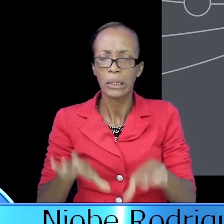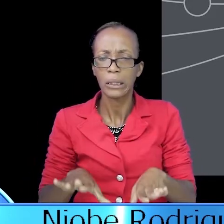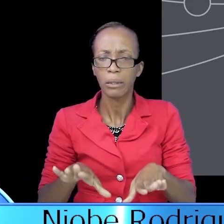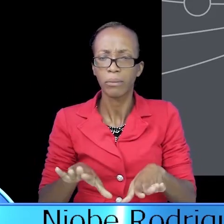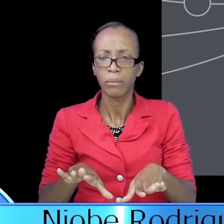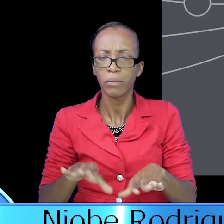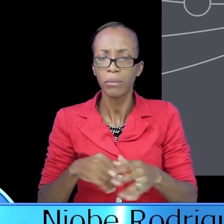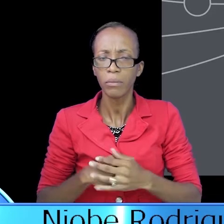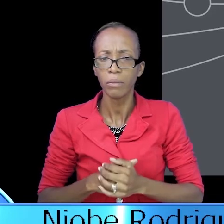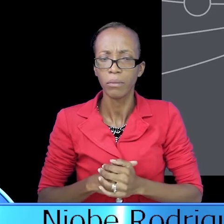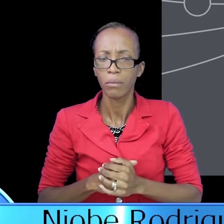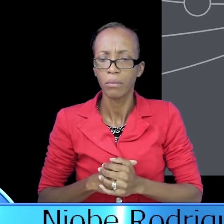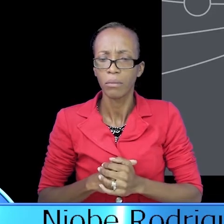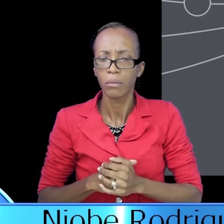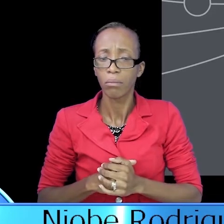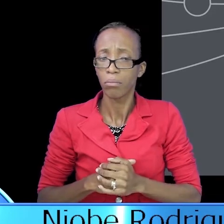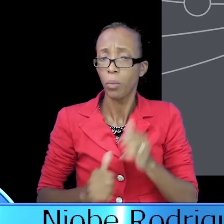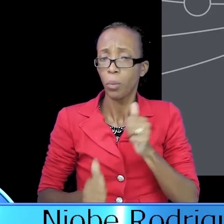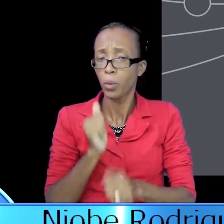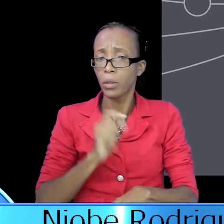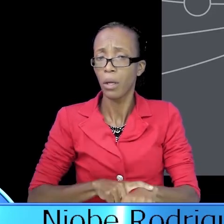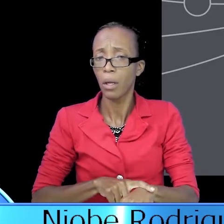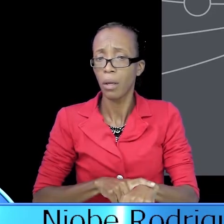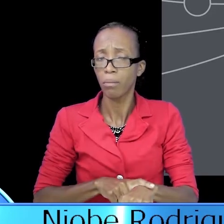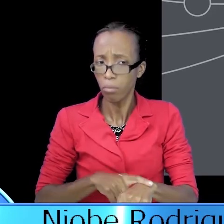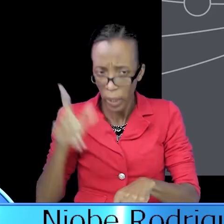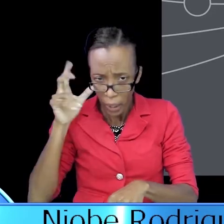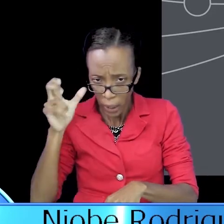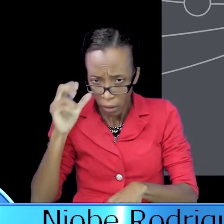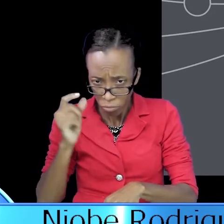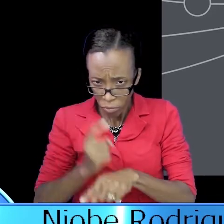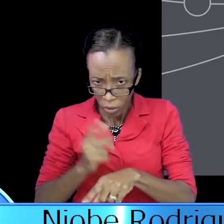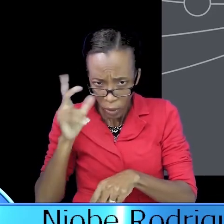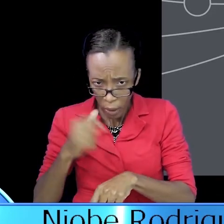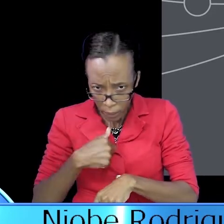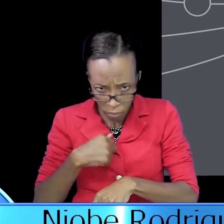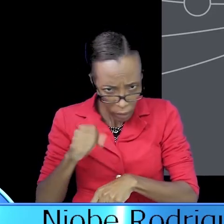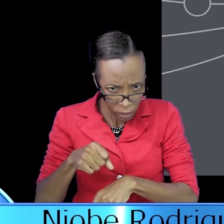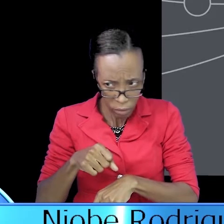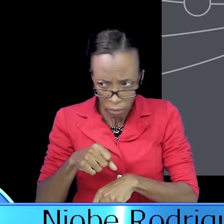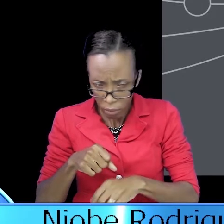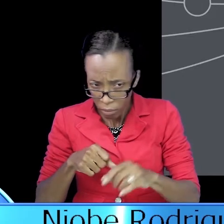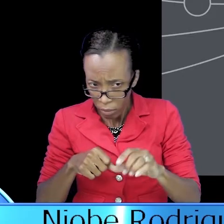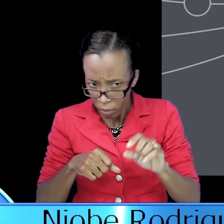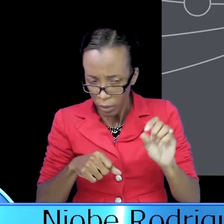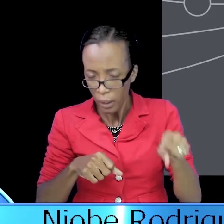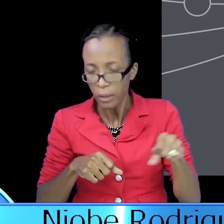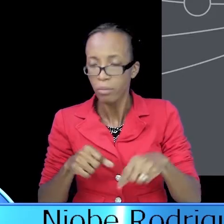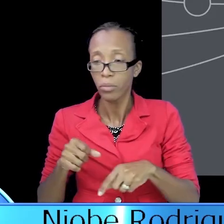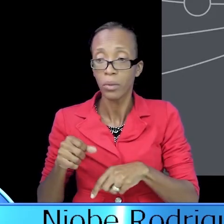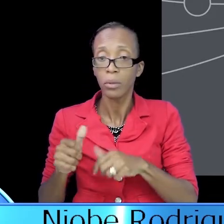I like the idea of the tool which you talked about to do the accessibility, the website testing for